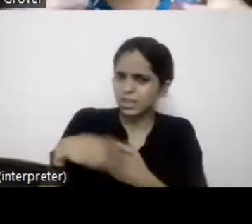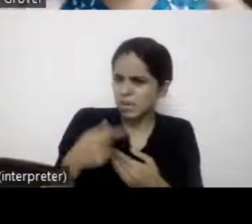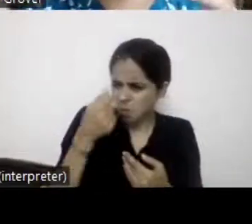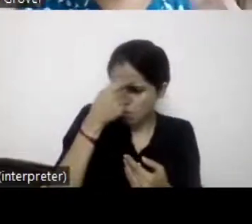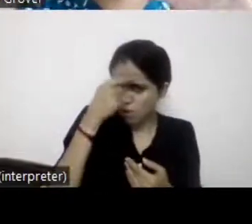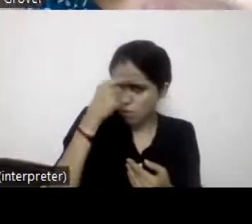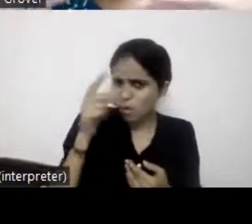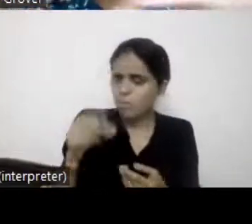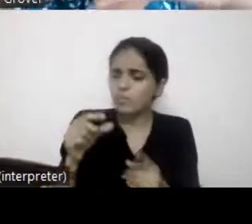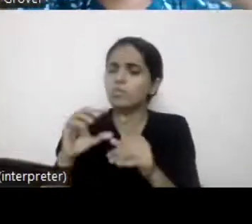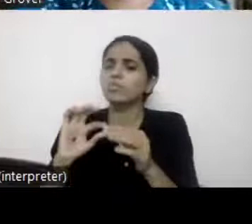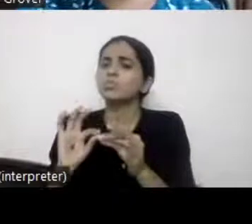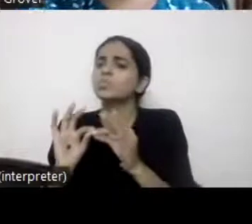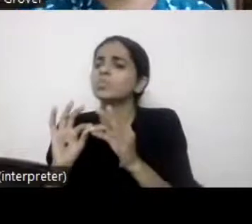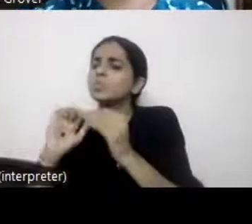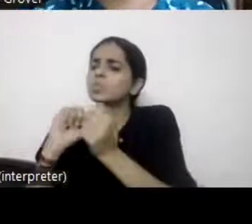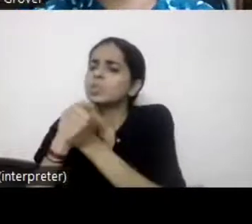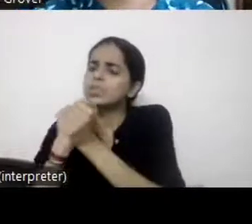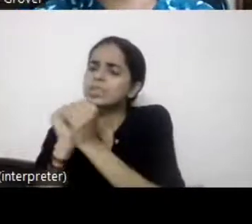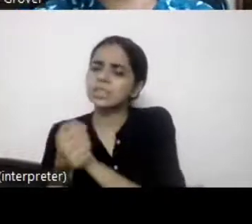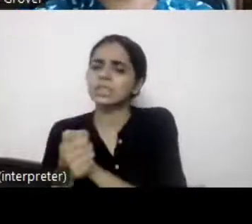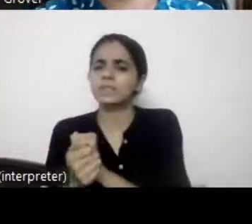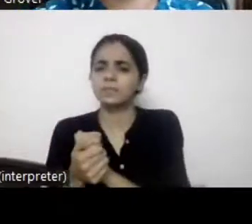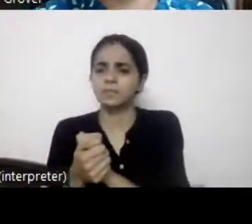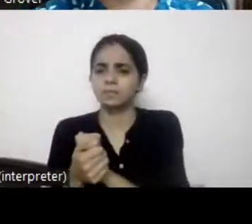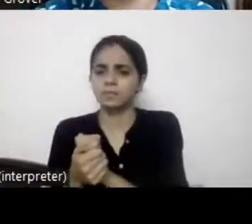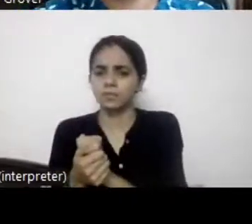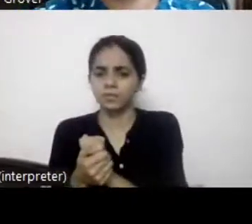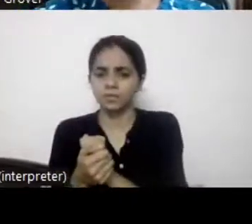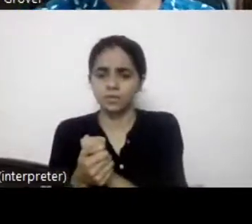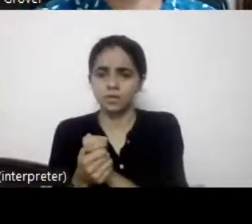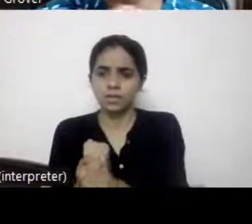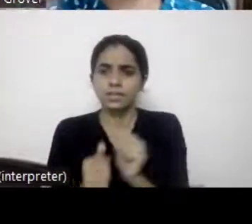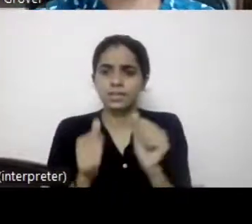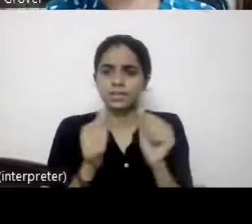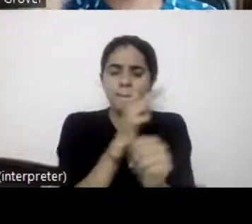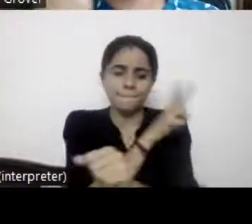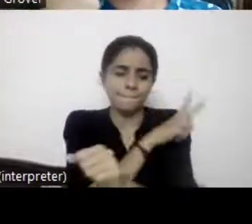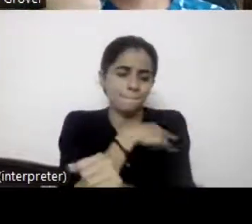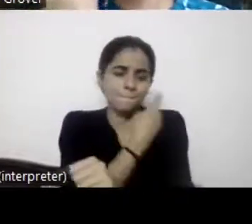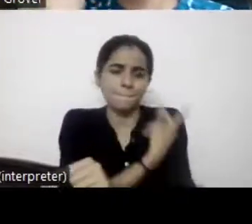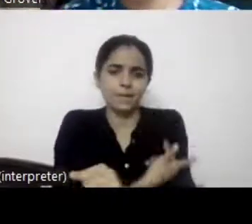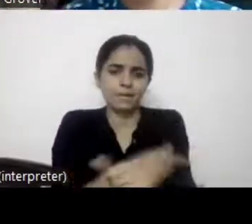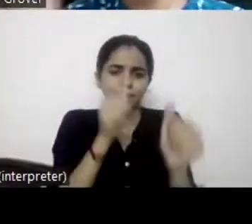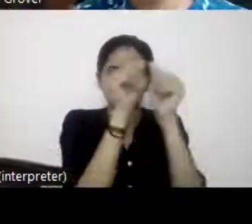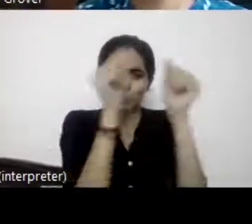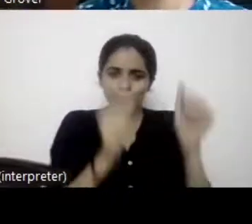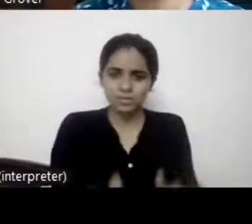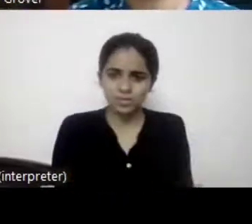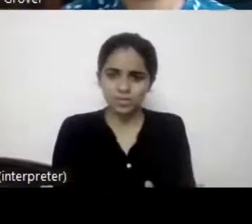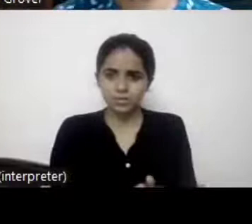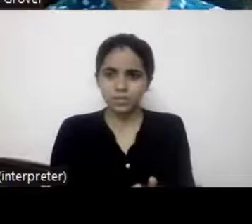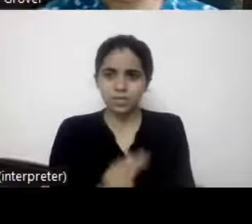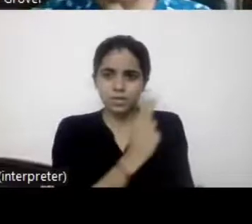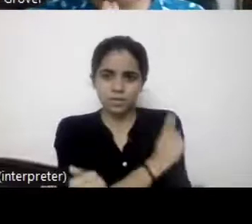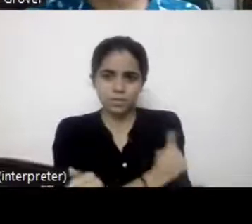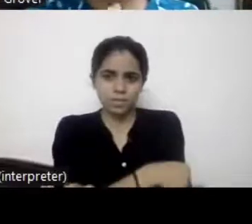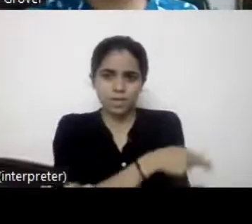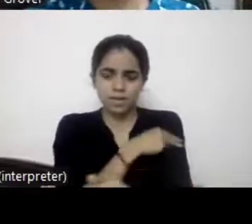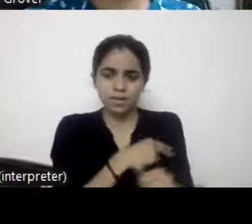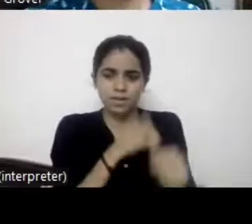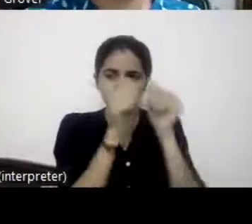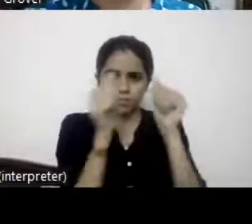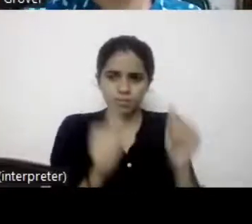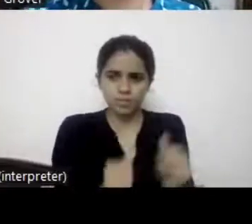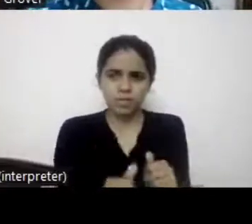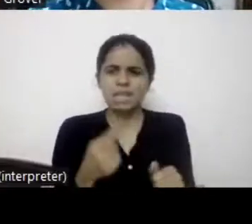puts disability again into that model of medical model. What is the medical model? What does the medical model say? Medical model